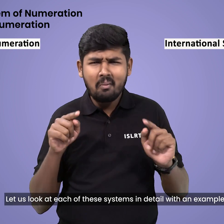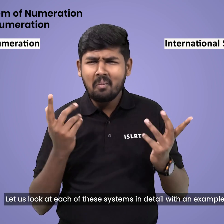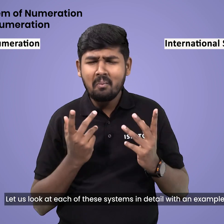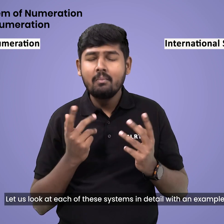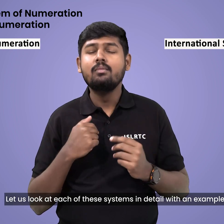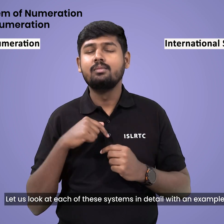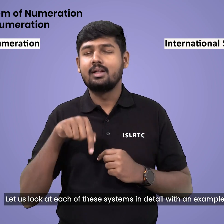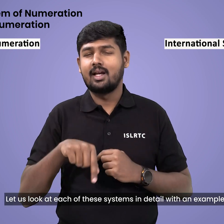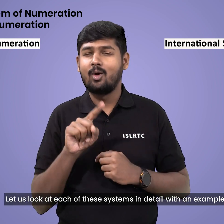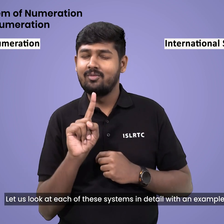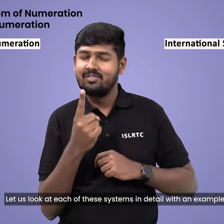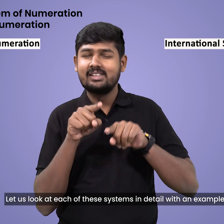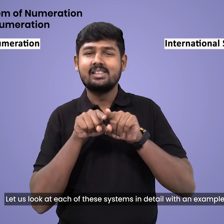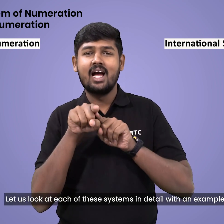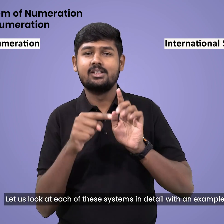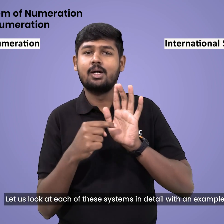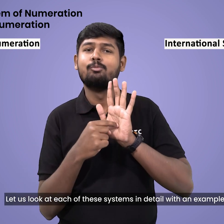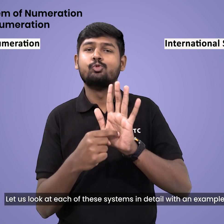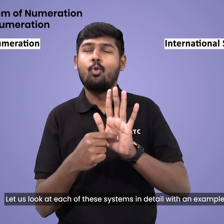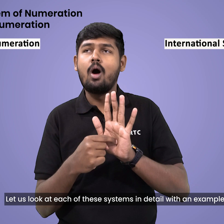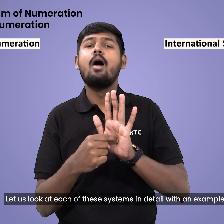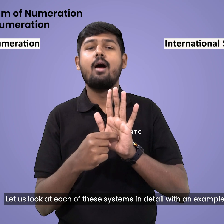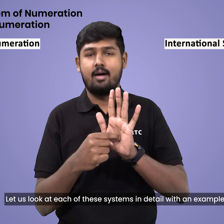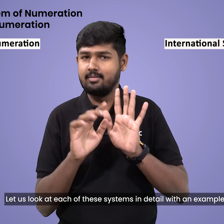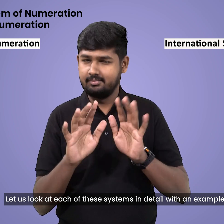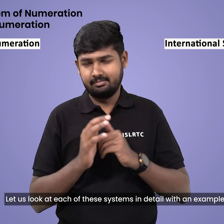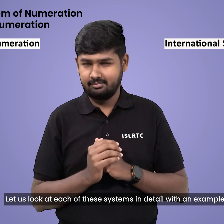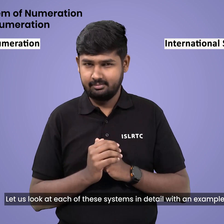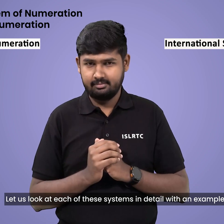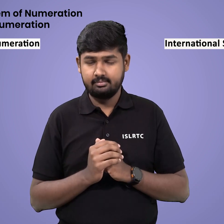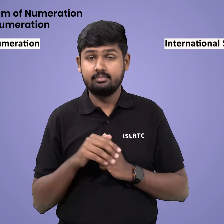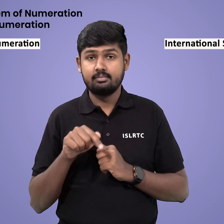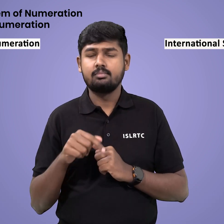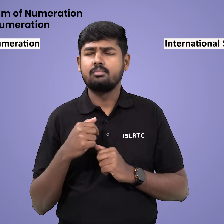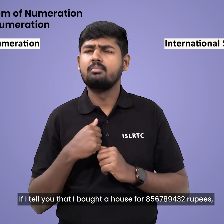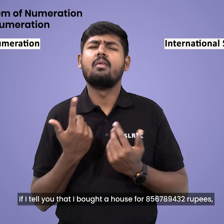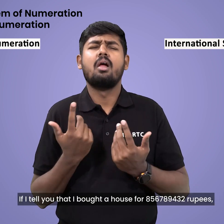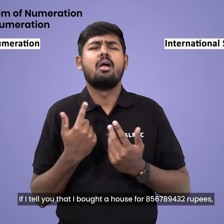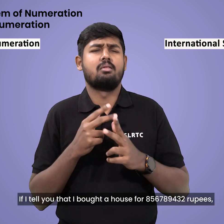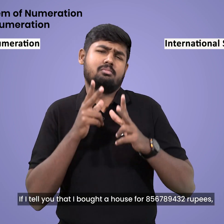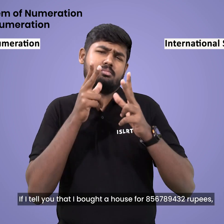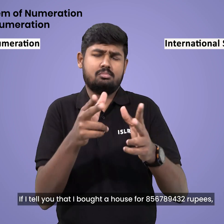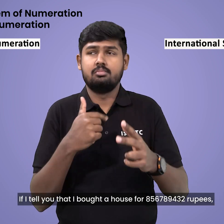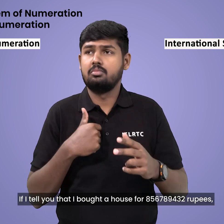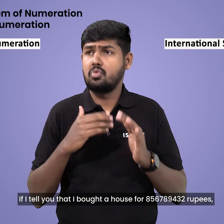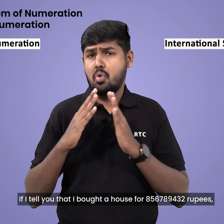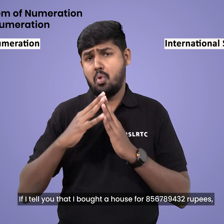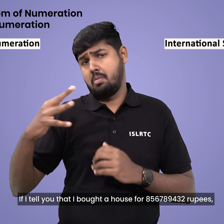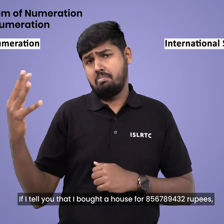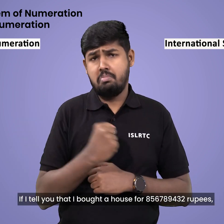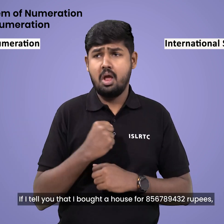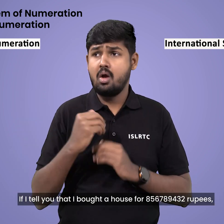Let's look at each of these systems in detail with an example. If I tell you that I bought a house